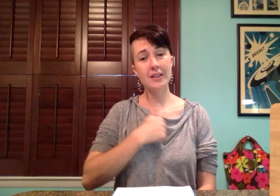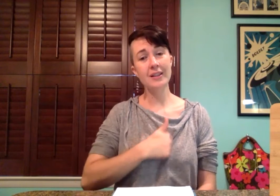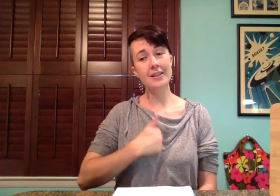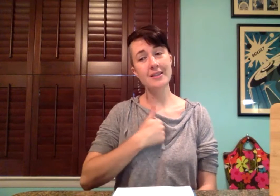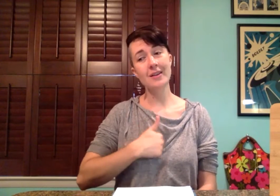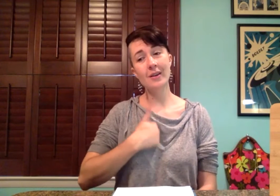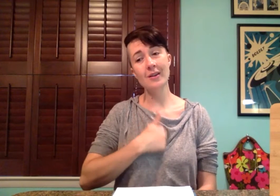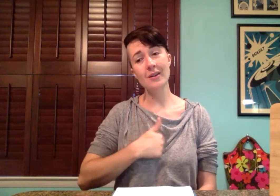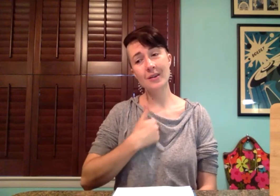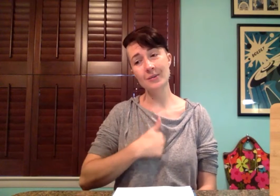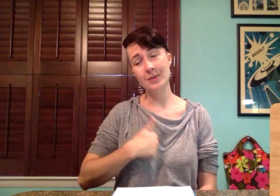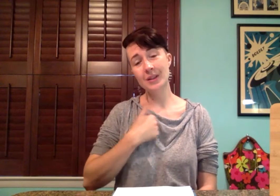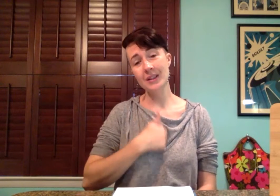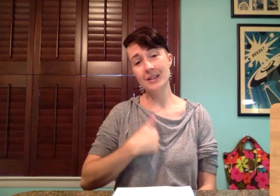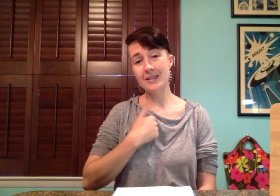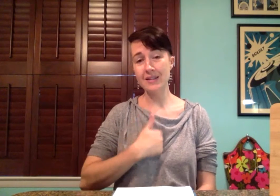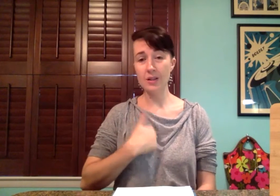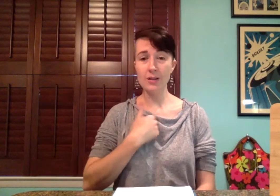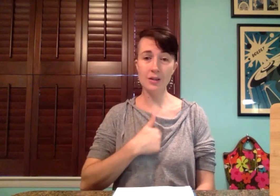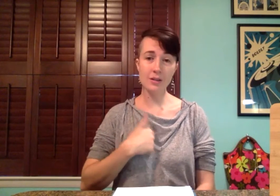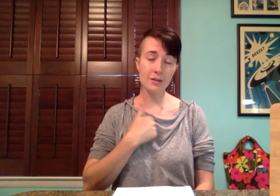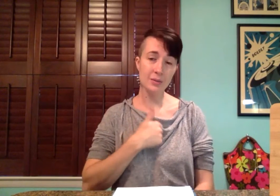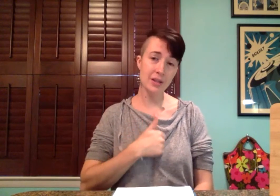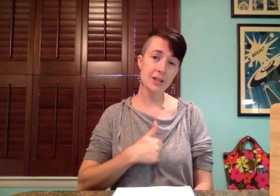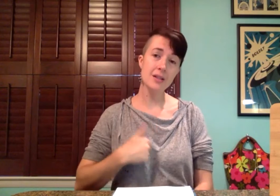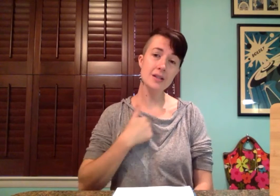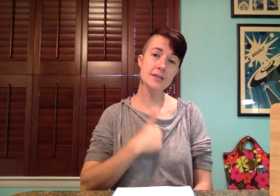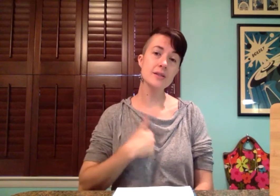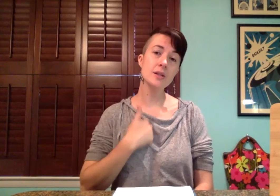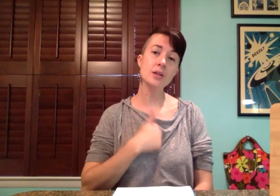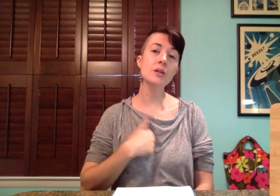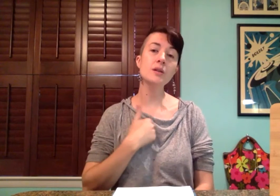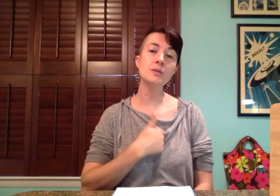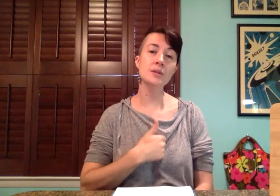Sorry, sorry, sorry, sorry.